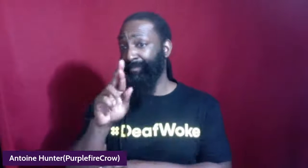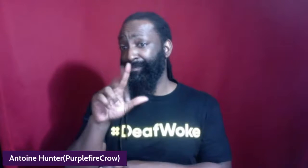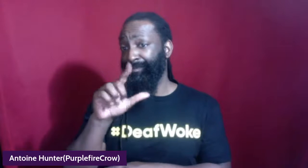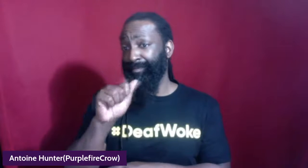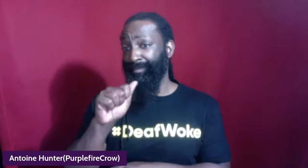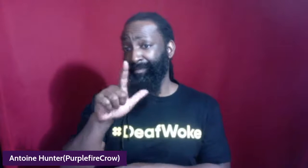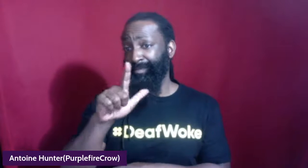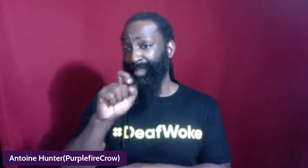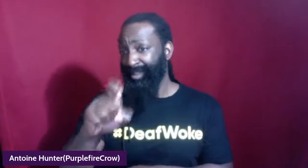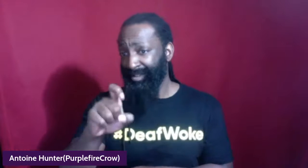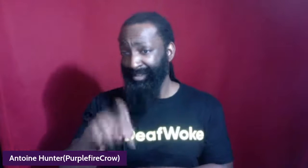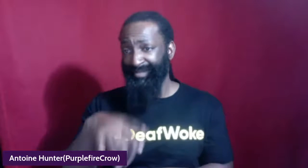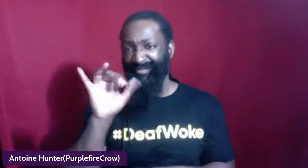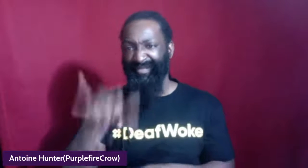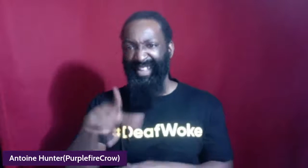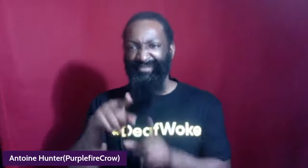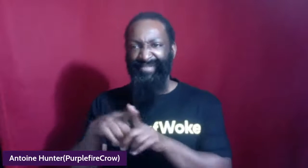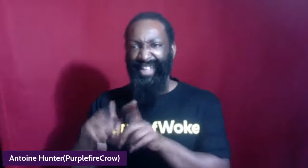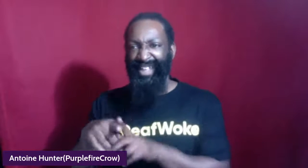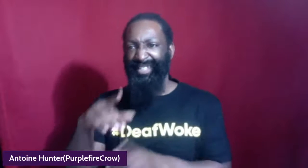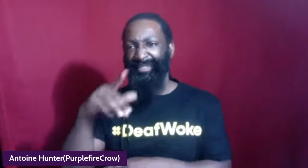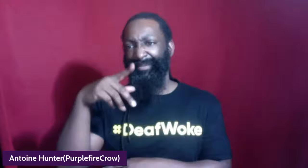Bardo.